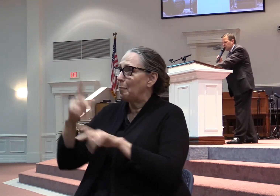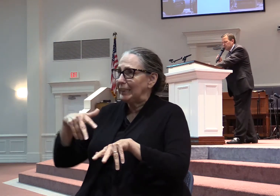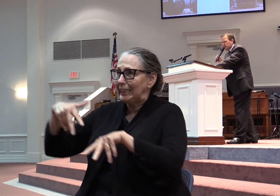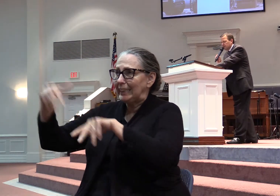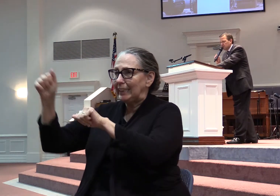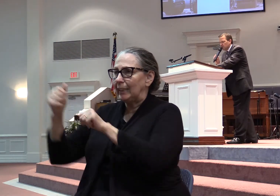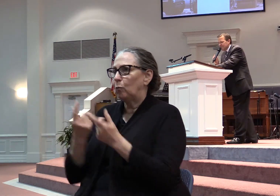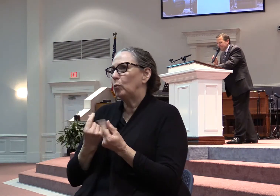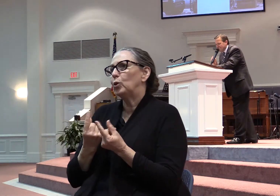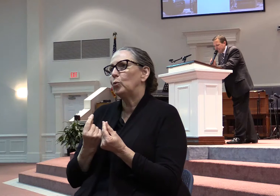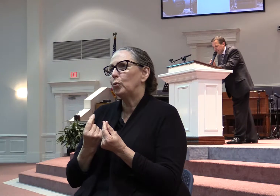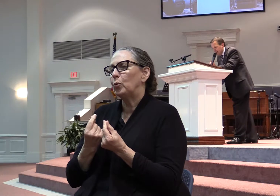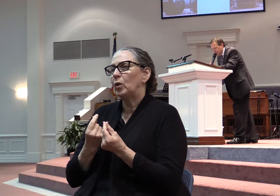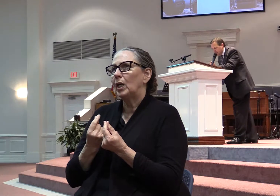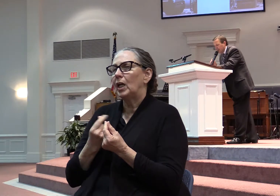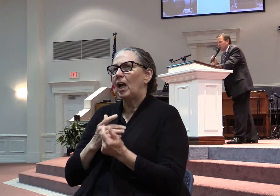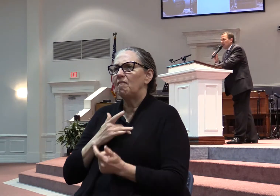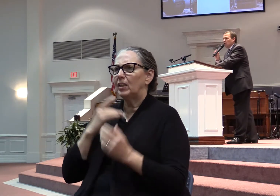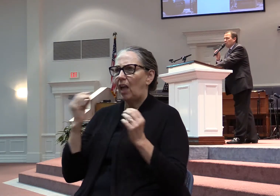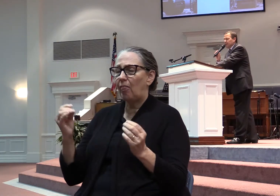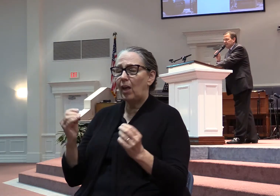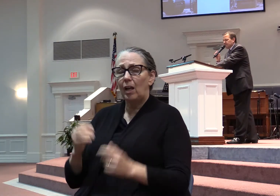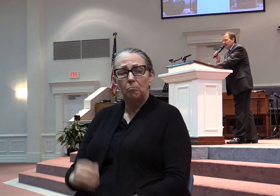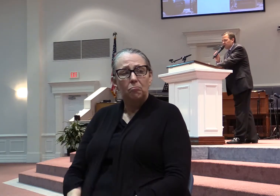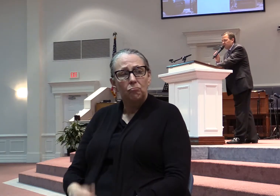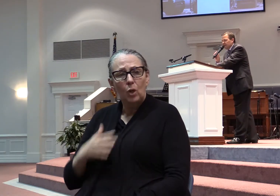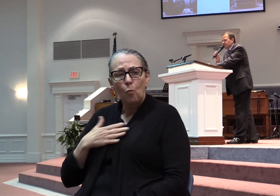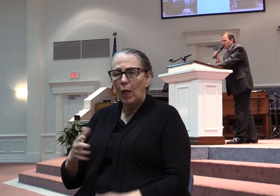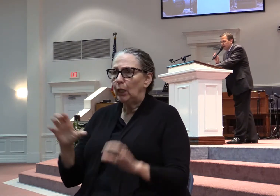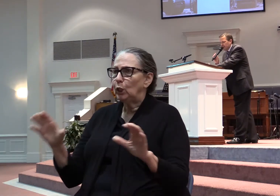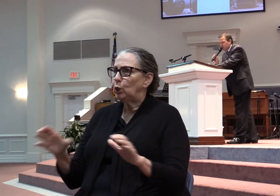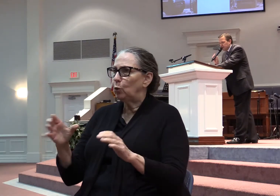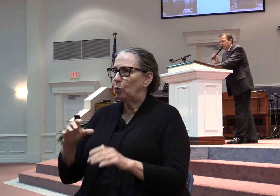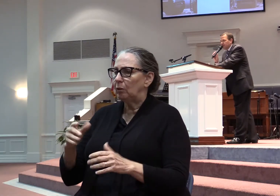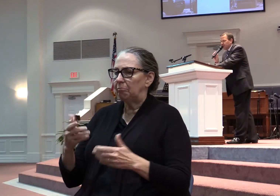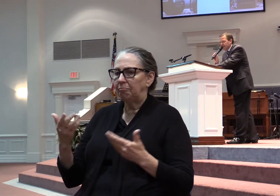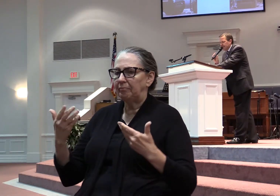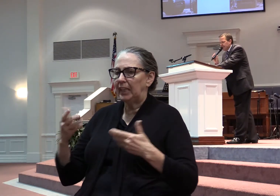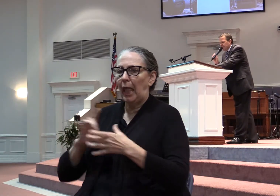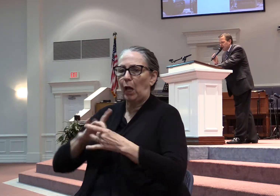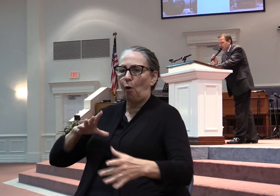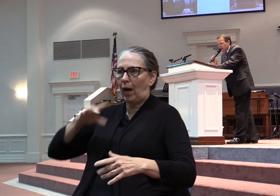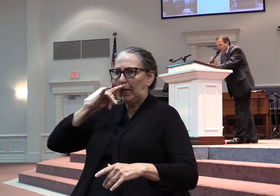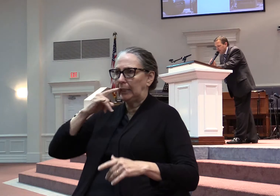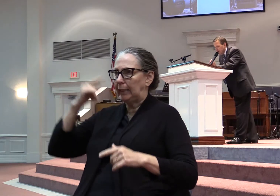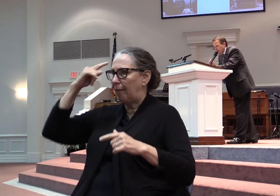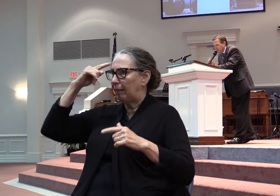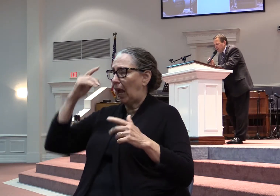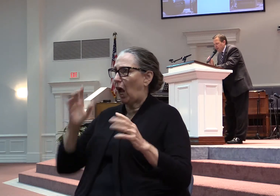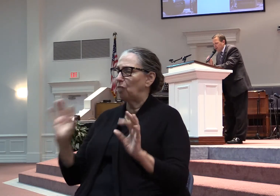need to do is become so desensitized that we're willing to sacrifice our kids without ever thinking anything about